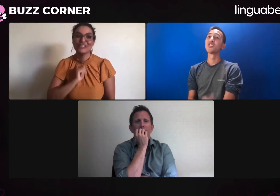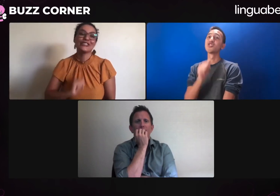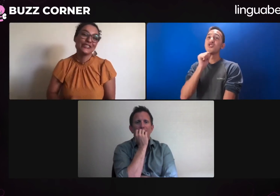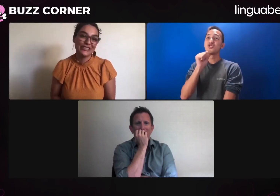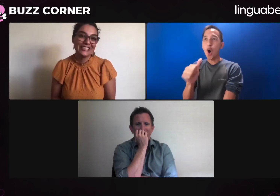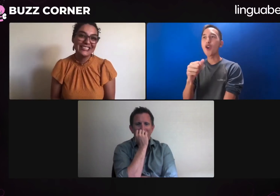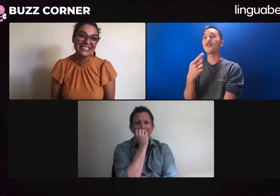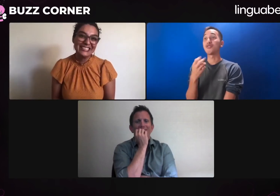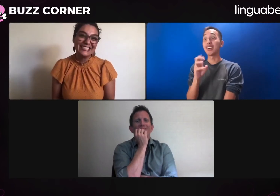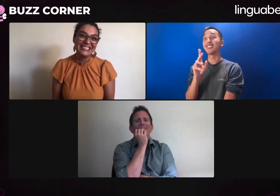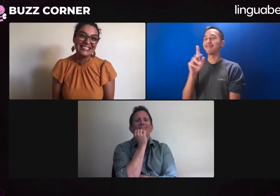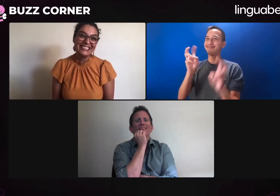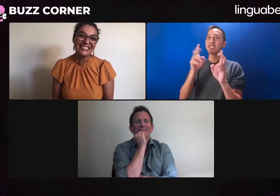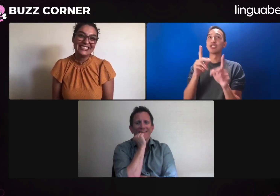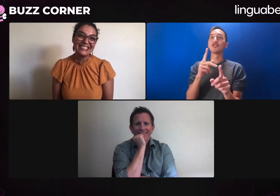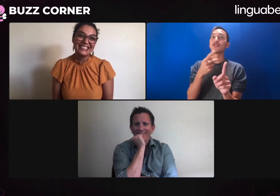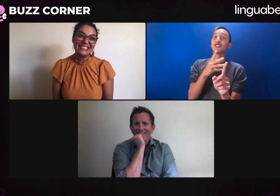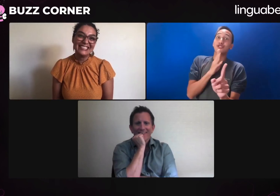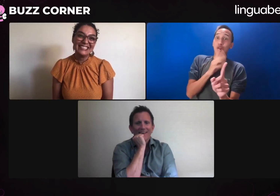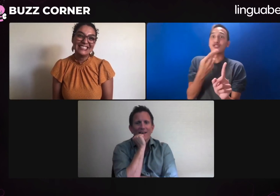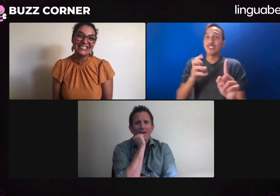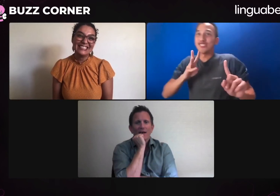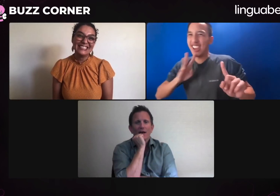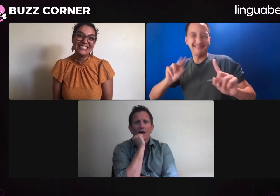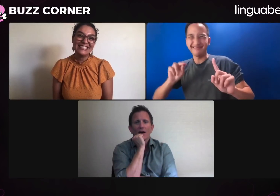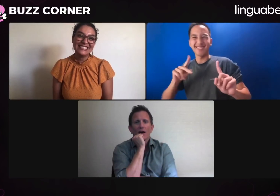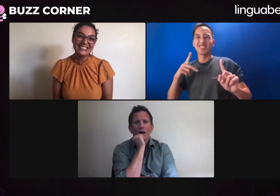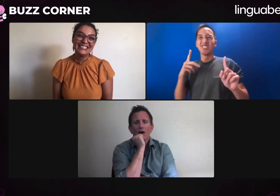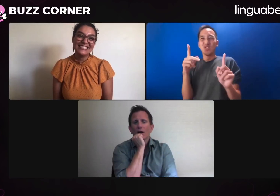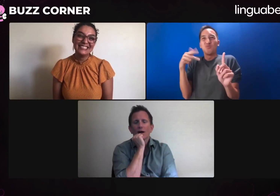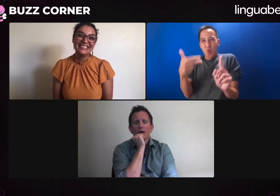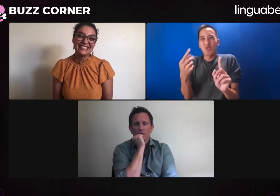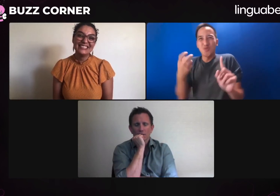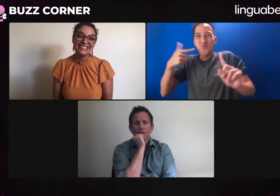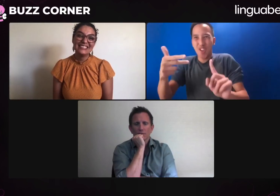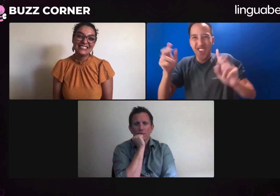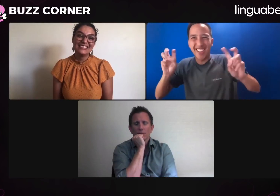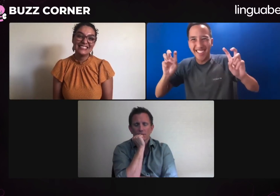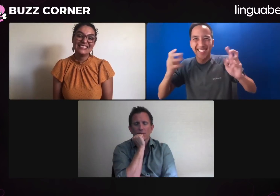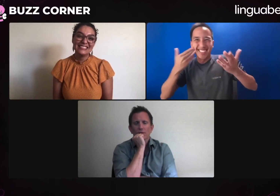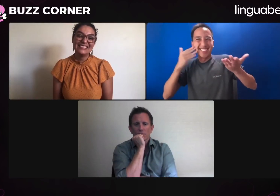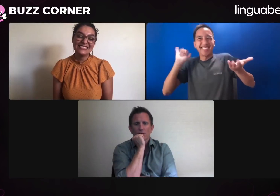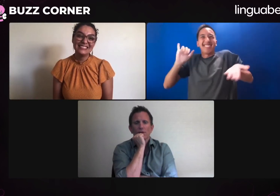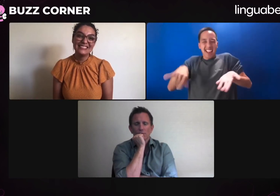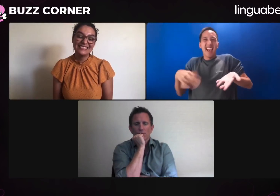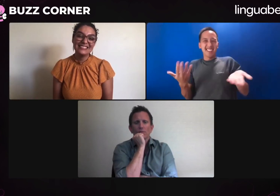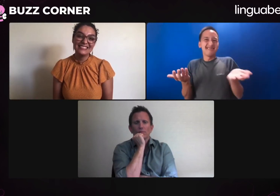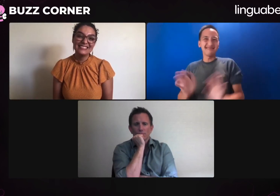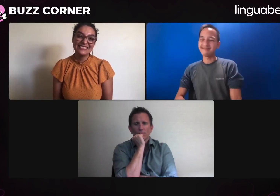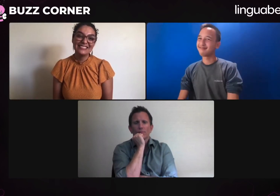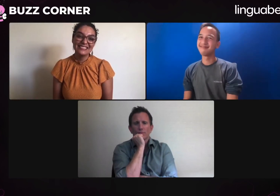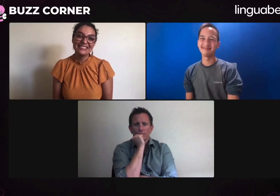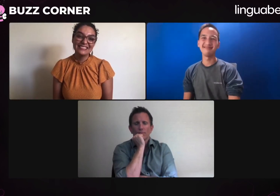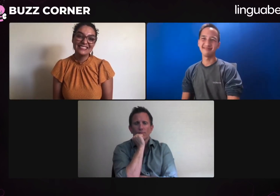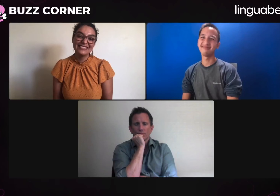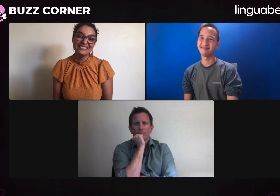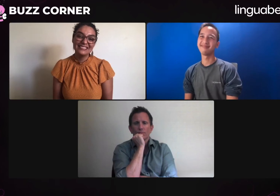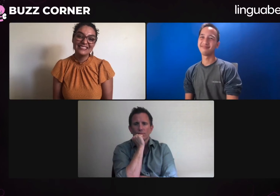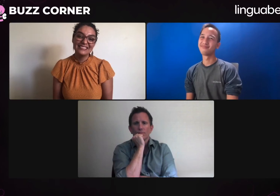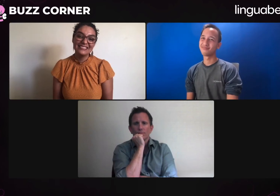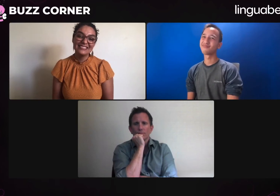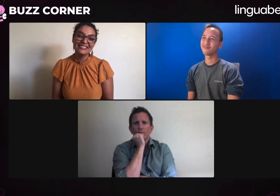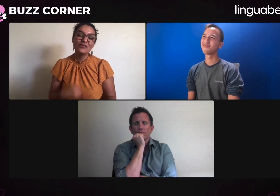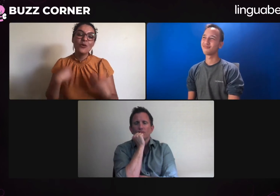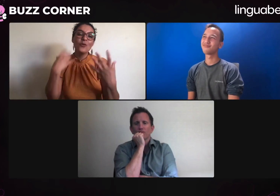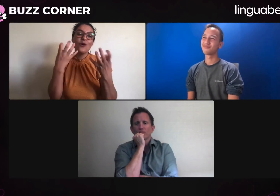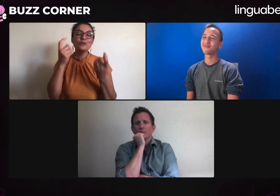Do the work. There you go. That's the statement. Don't just talk the talk, walk the walk.